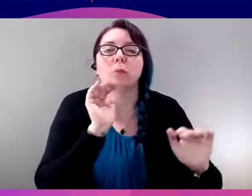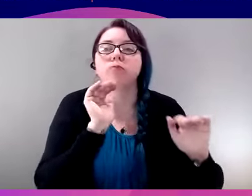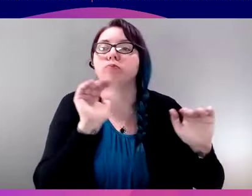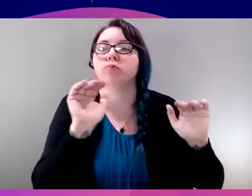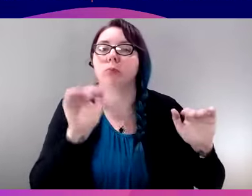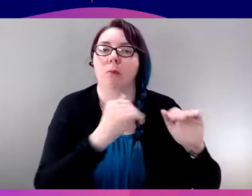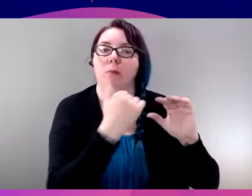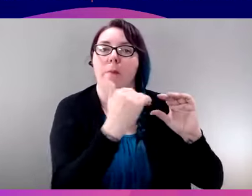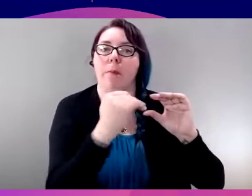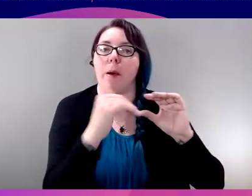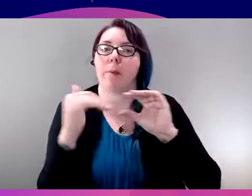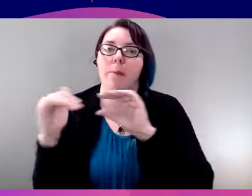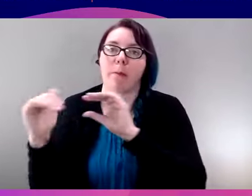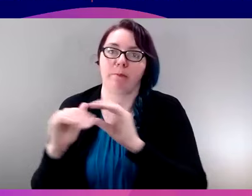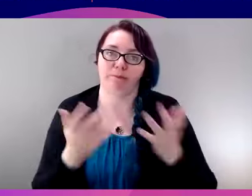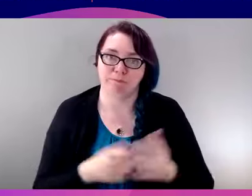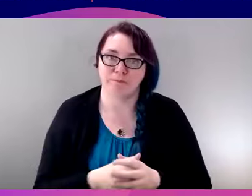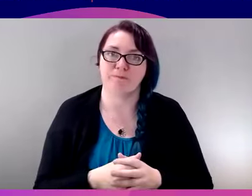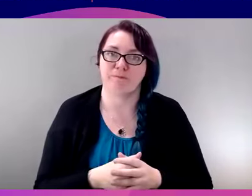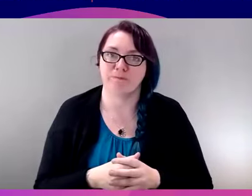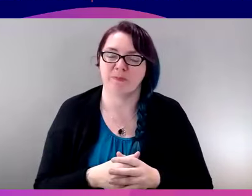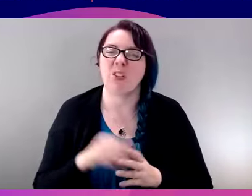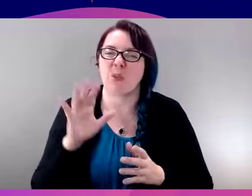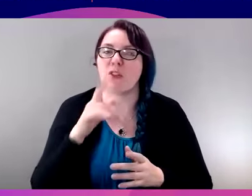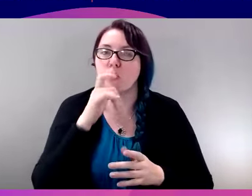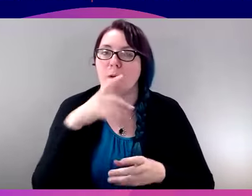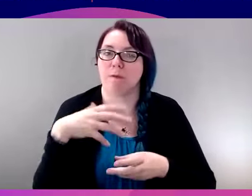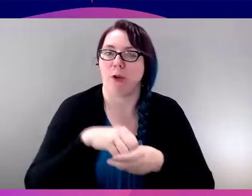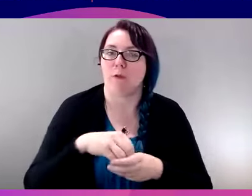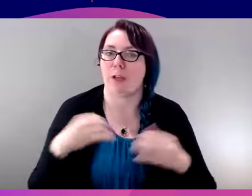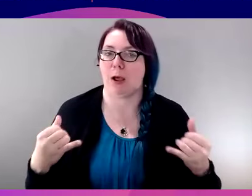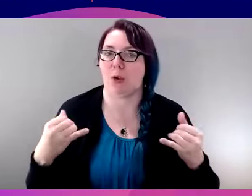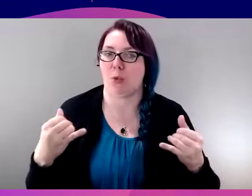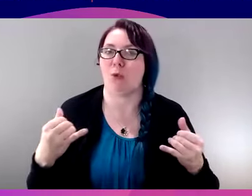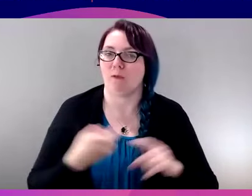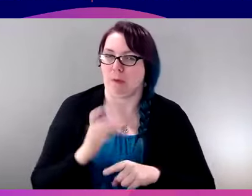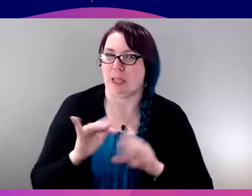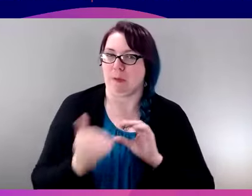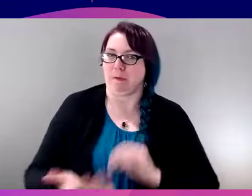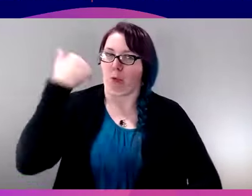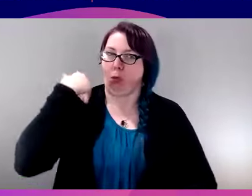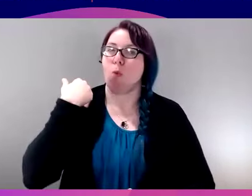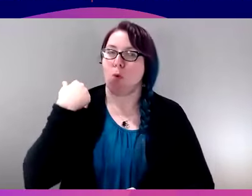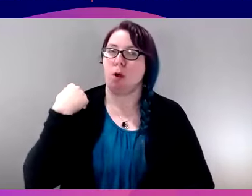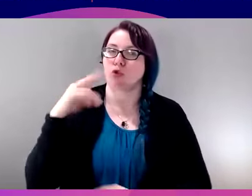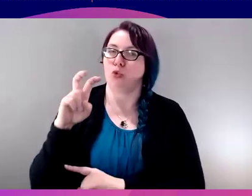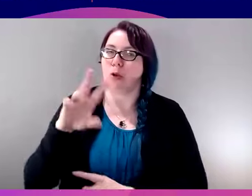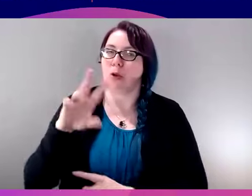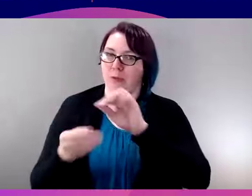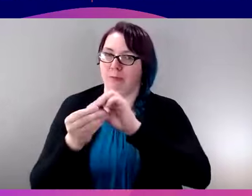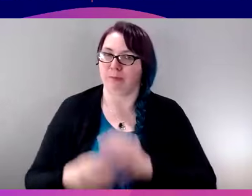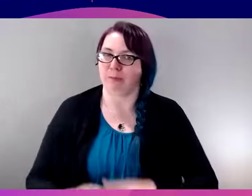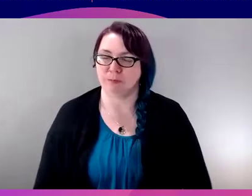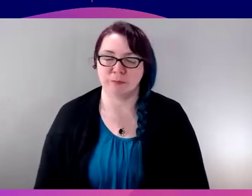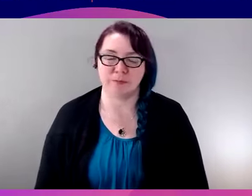that are on board with the project today. So we're completing this project largely in part due to our